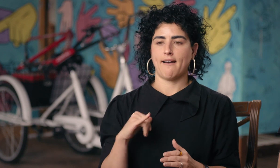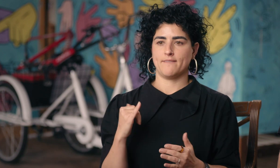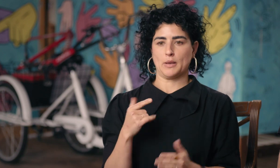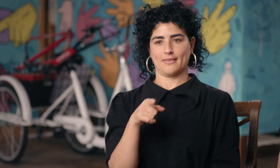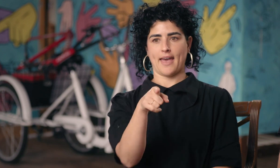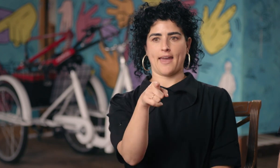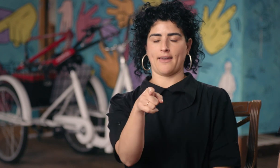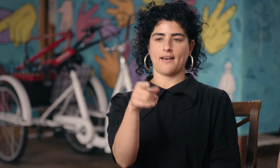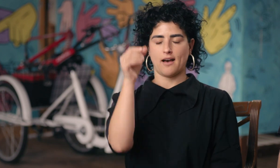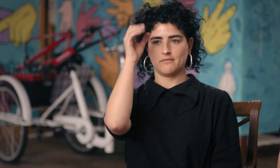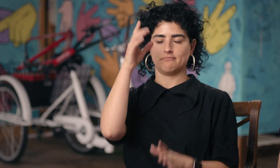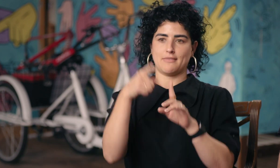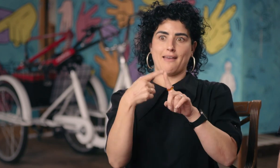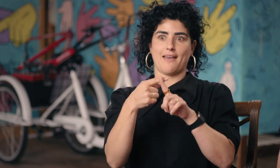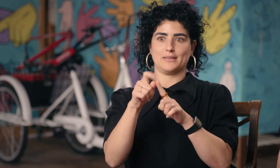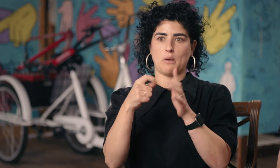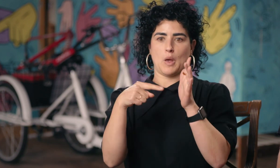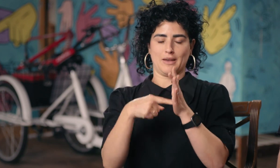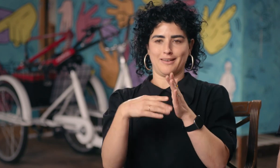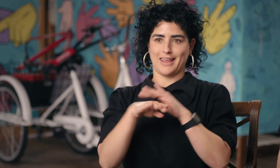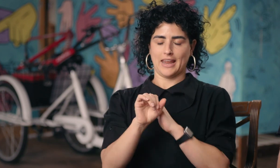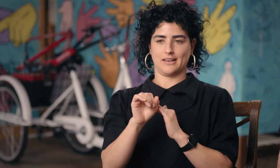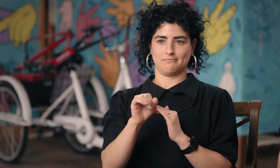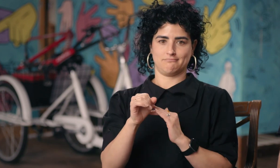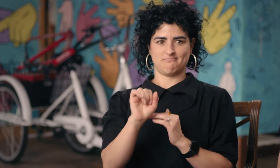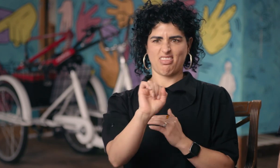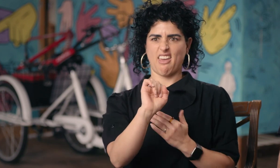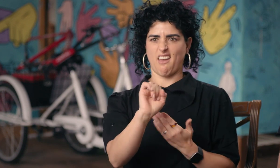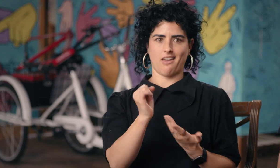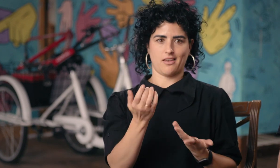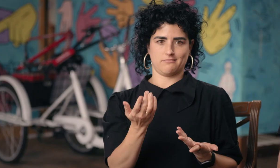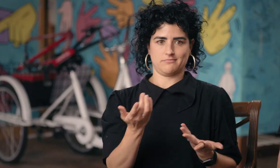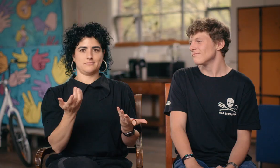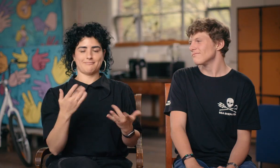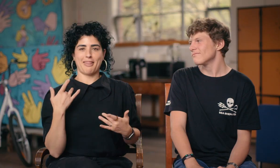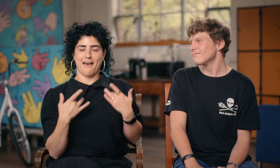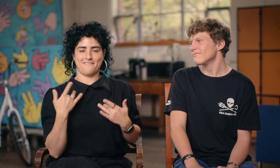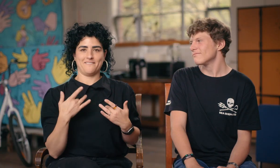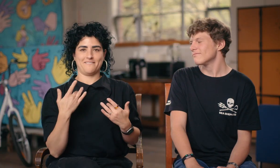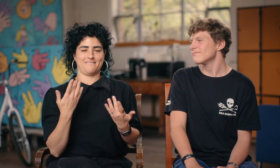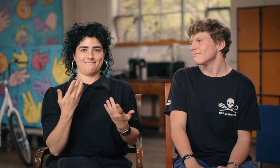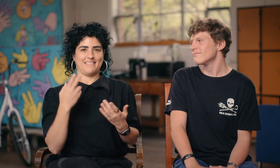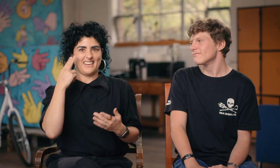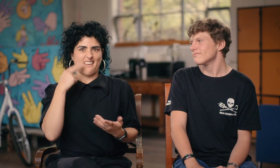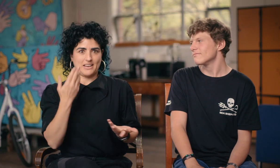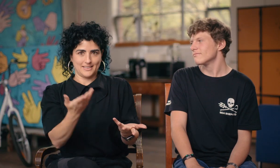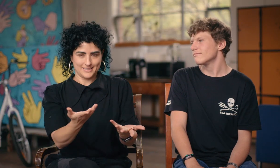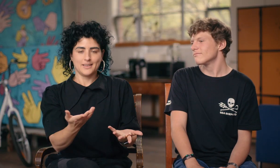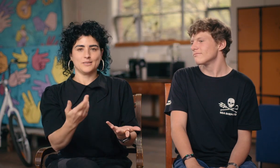are the experts in their lives as deaf people. So I check in that I'm doing things right. I ask